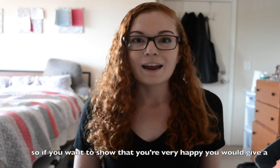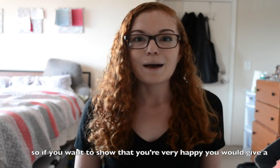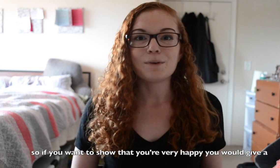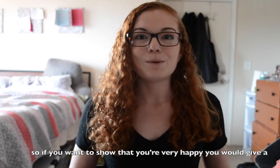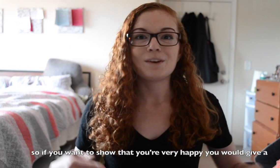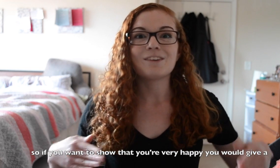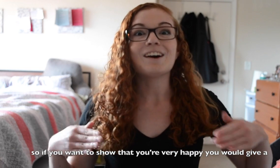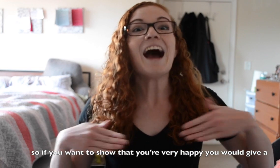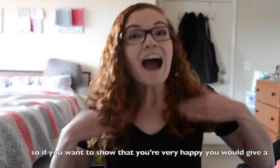happy, you would give a